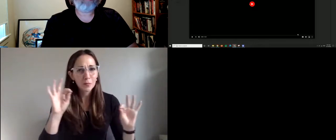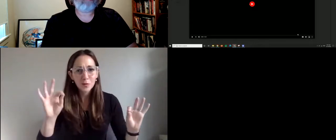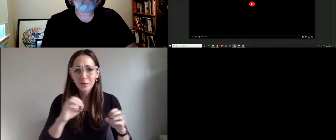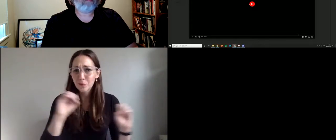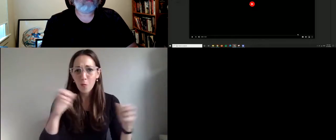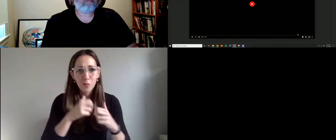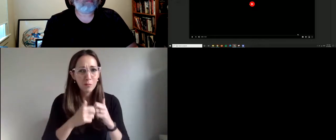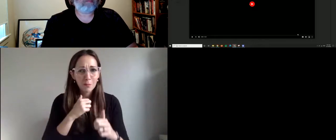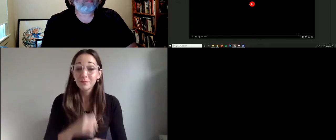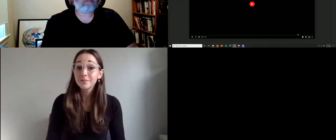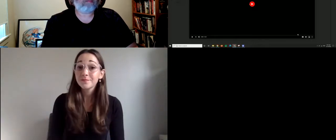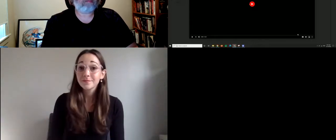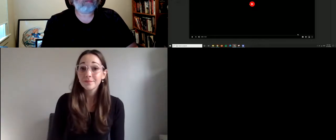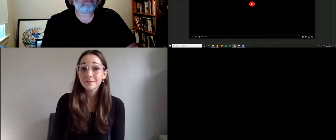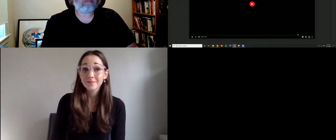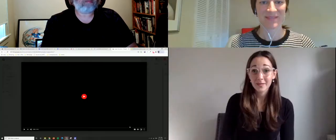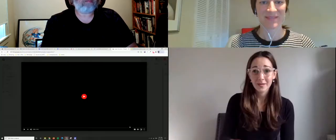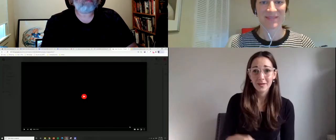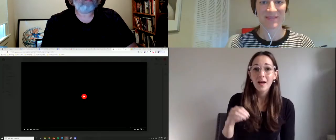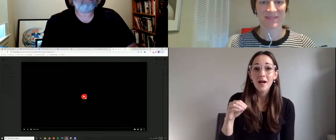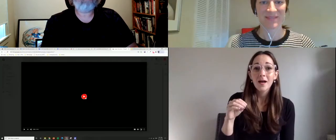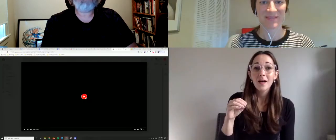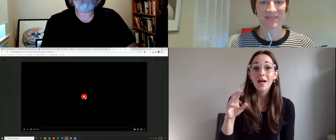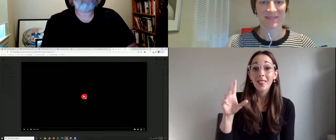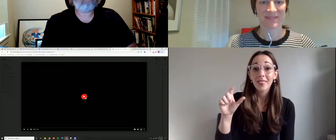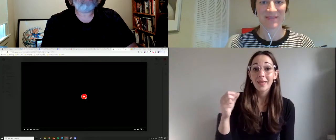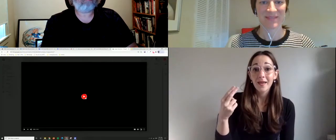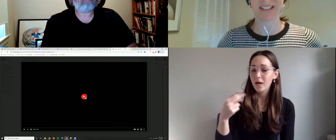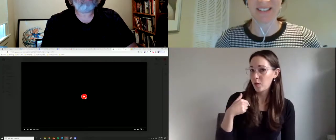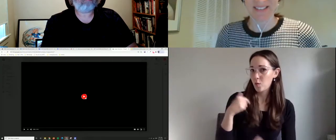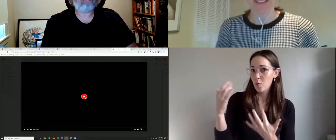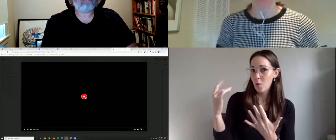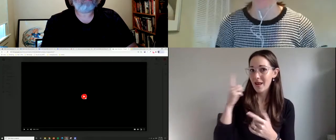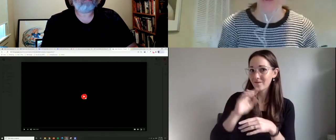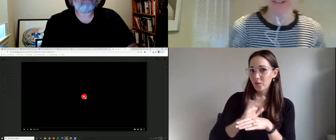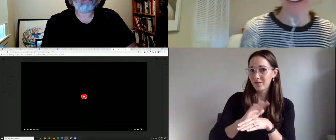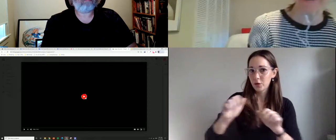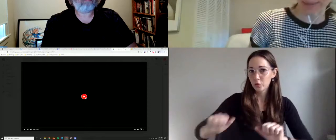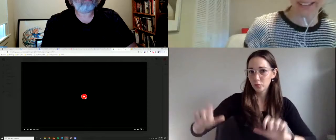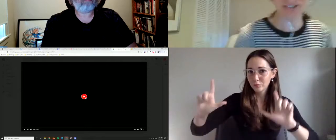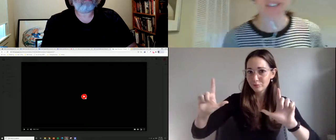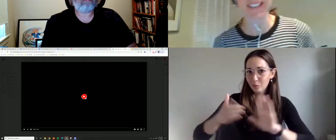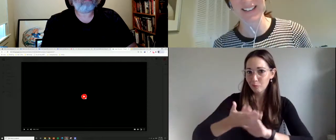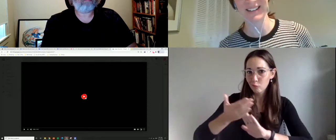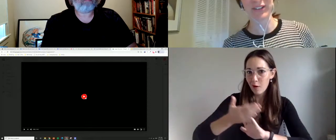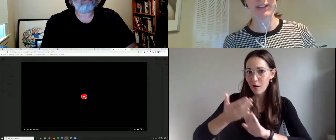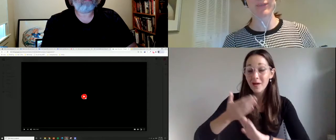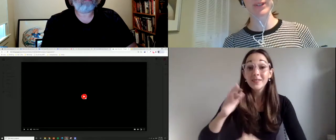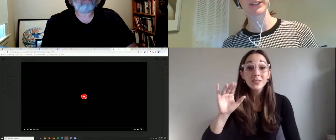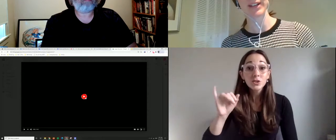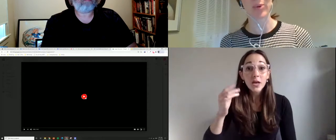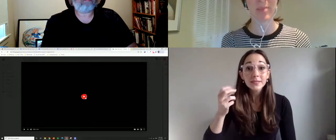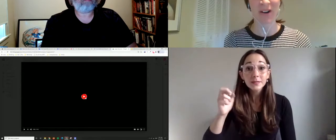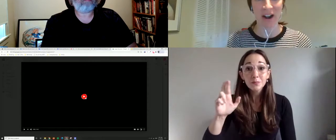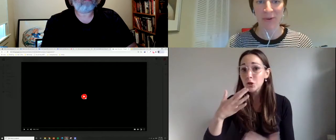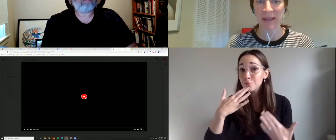And while we're waiting for the video to play, Jesper, thank you so much for that presentation. It was really great, really interesting, and looking forward